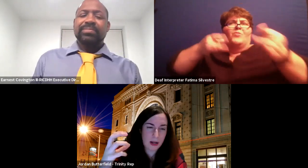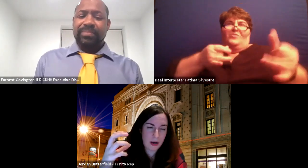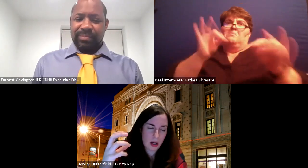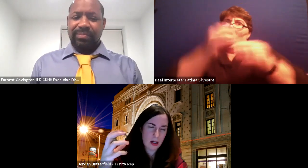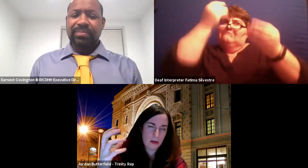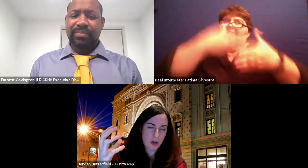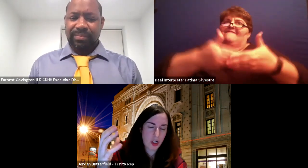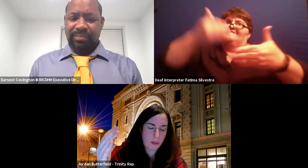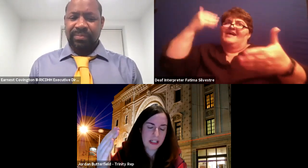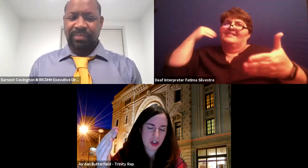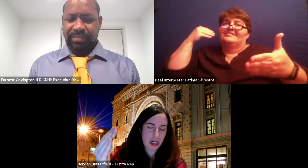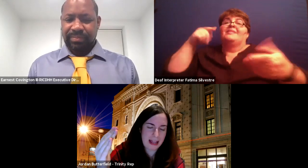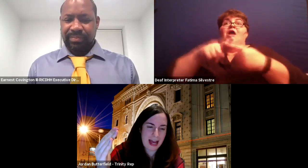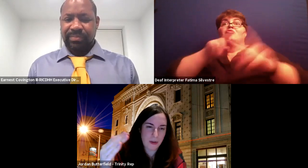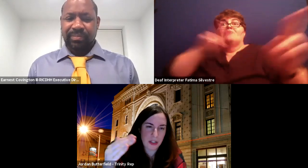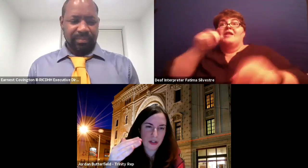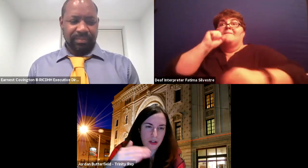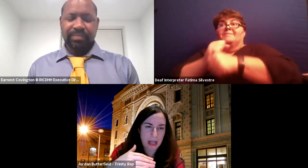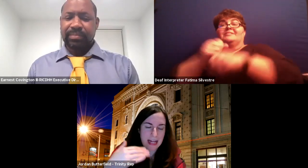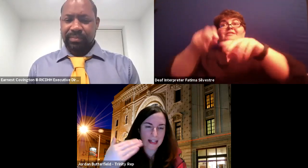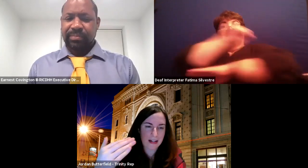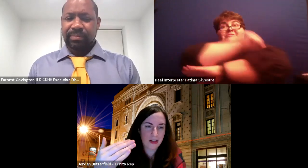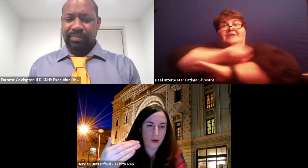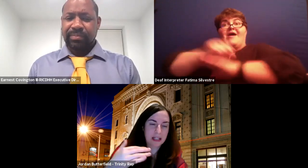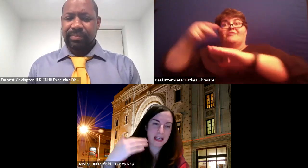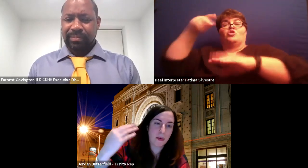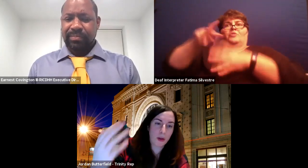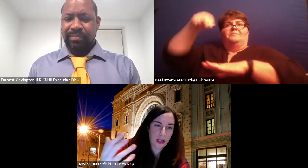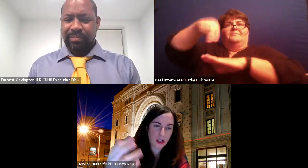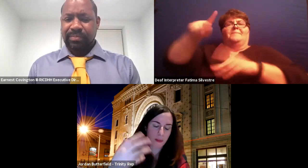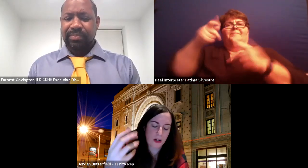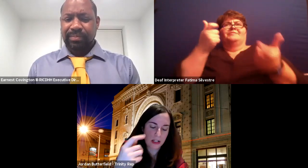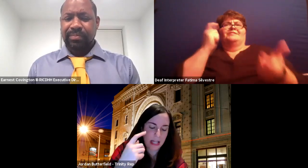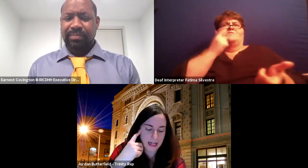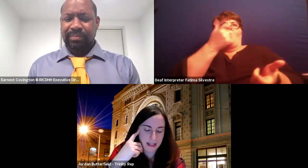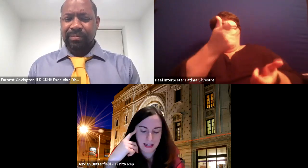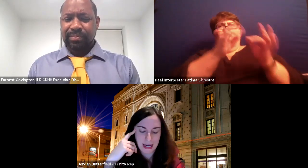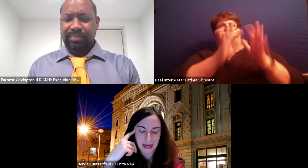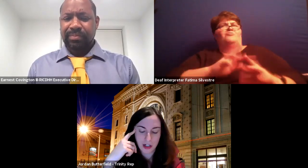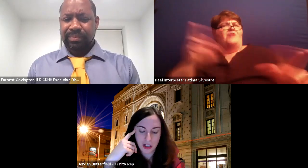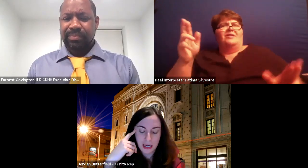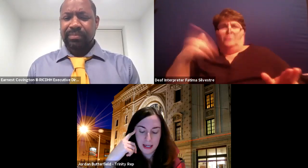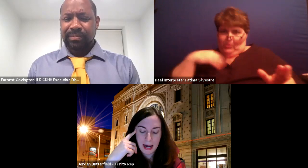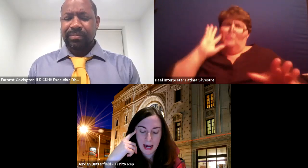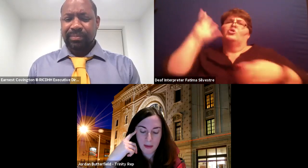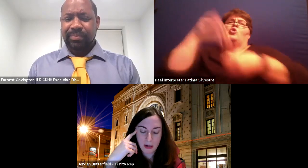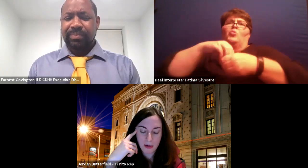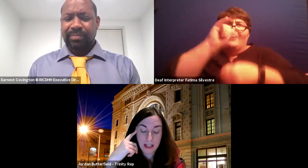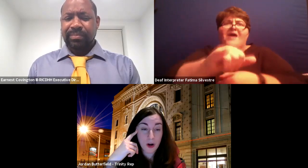them in a good position in the house so that you can see both the interpreters and the